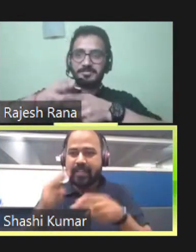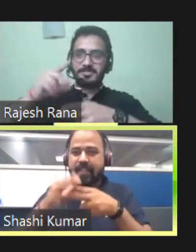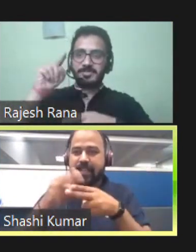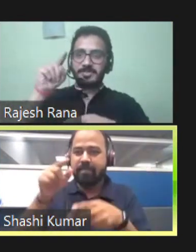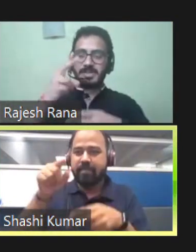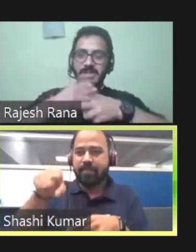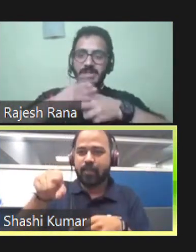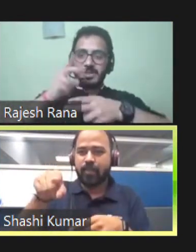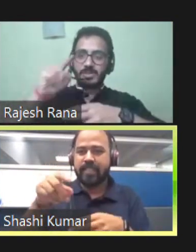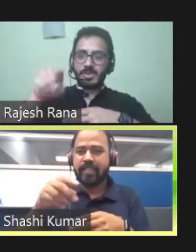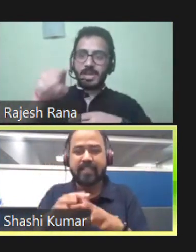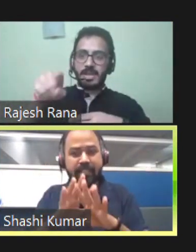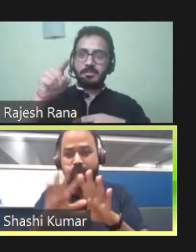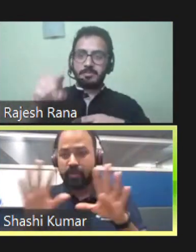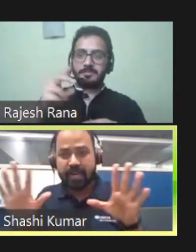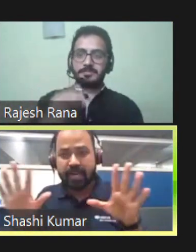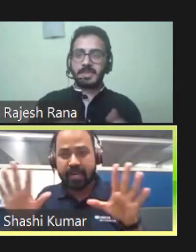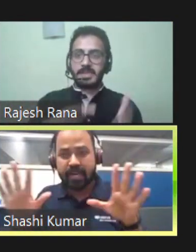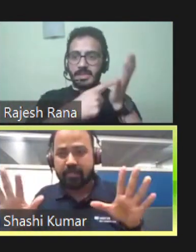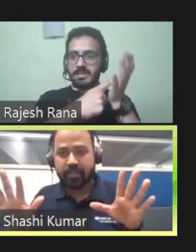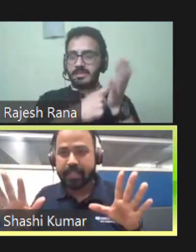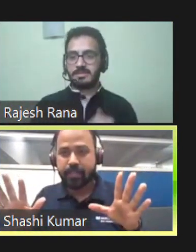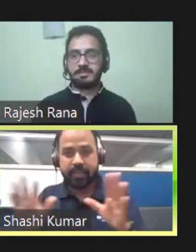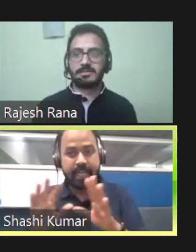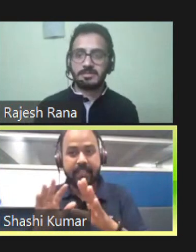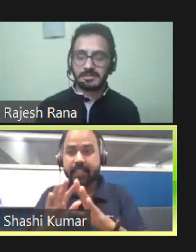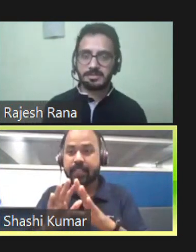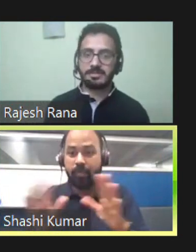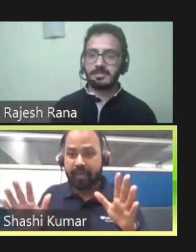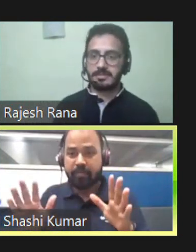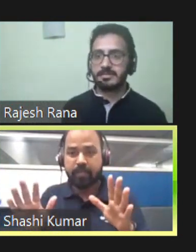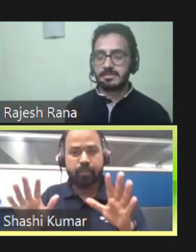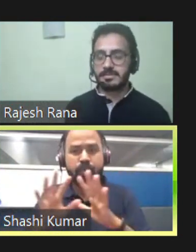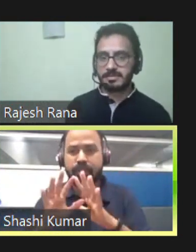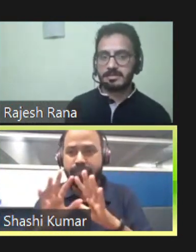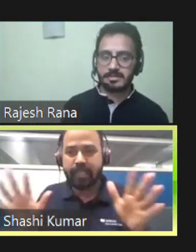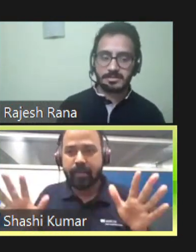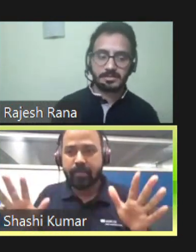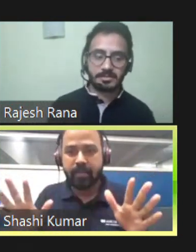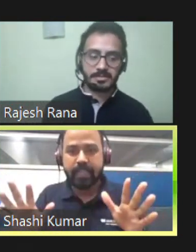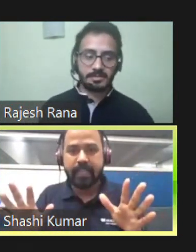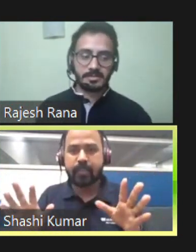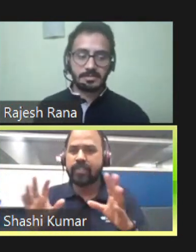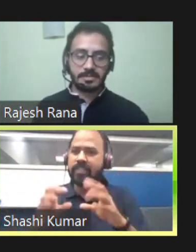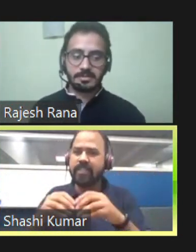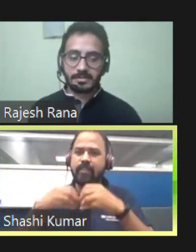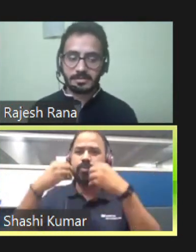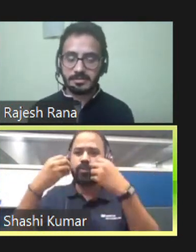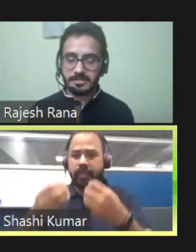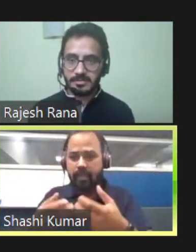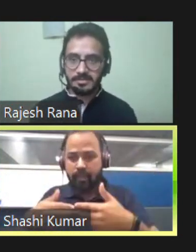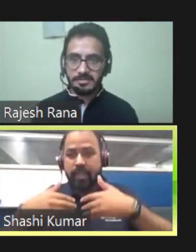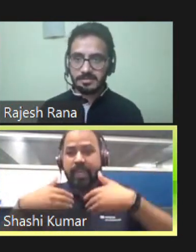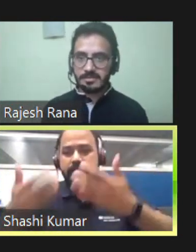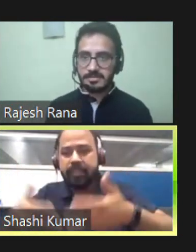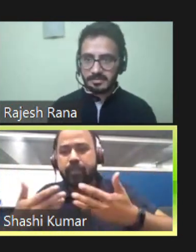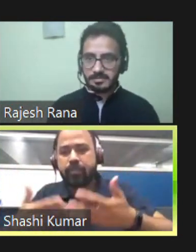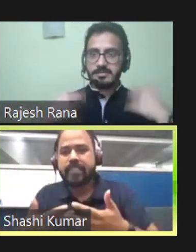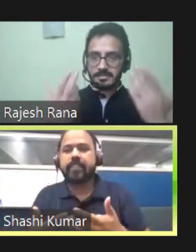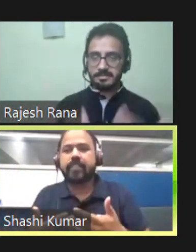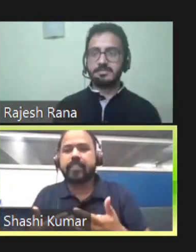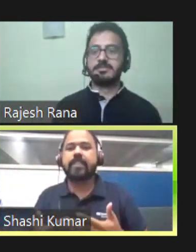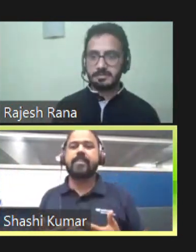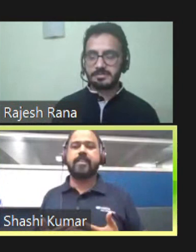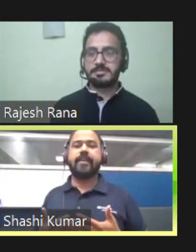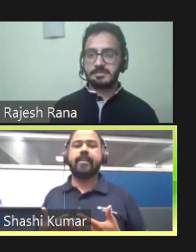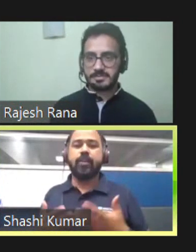name? What is, so you can say there's no grammar actually, right? There is no grammar. So don't worry about that. You just need to, convey your